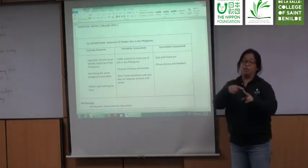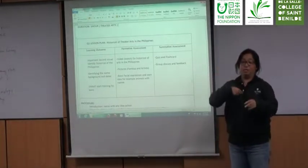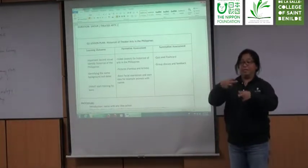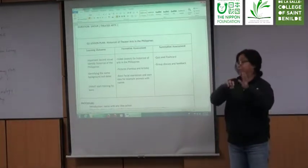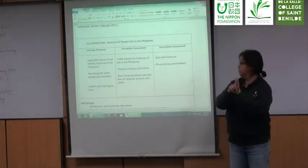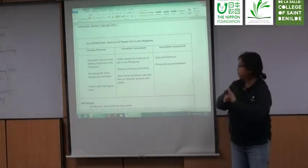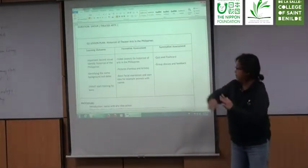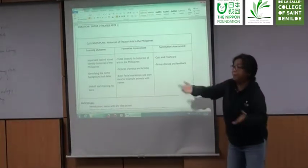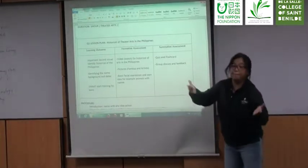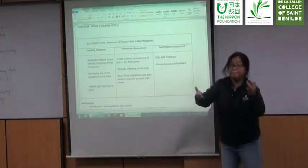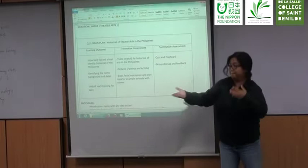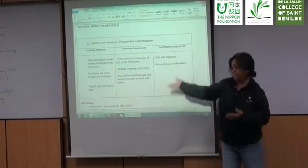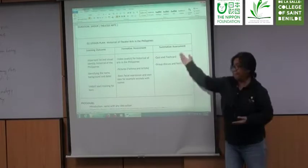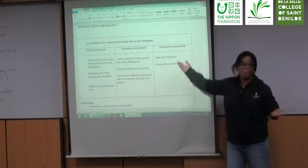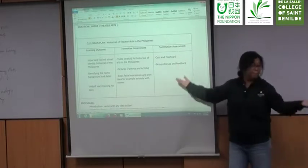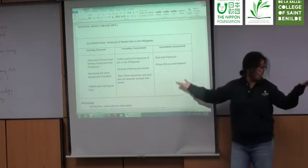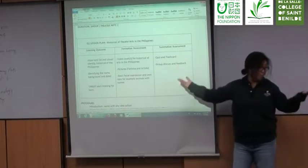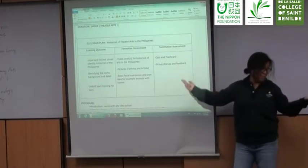inspection.